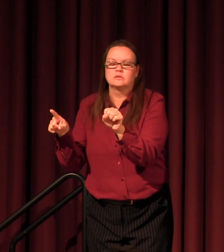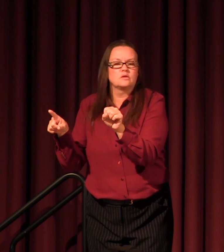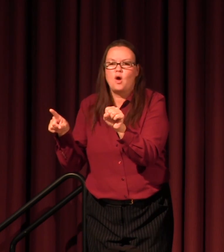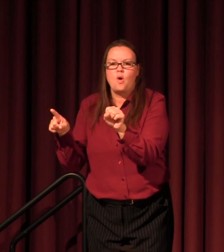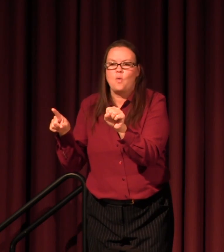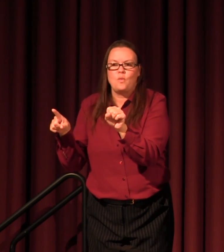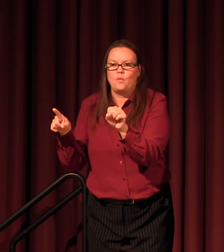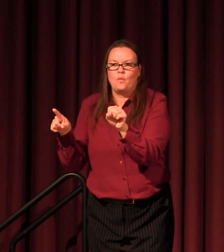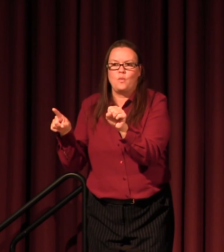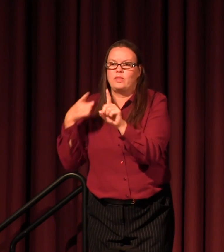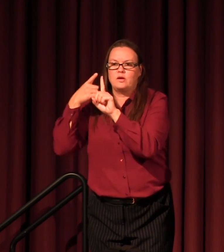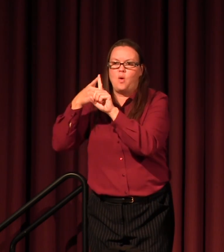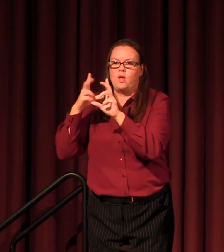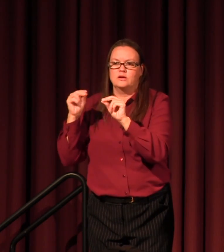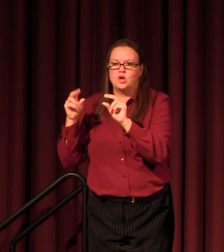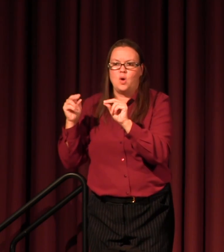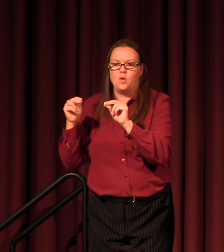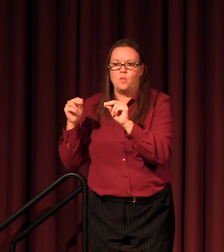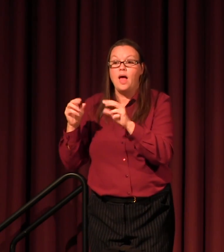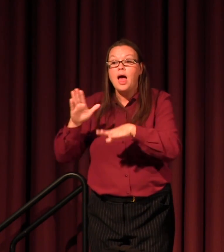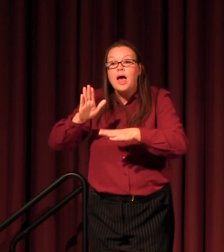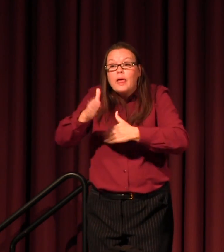Our job is not to move the boxes for them.